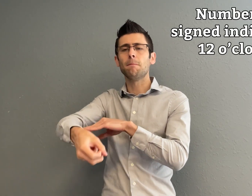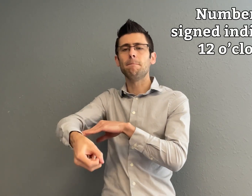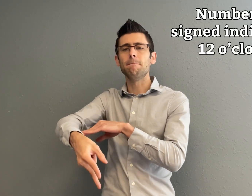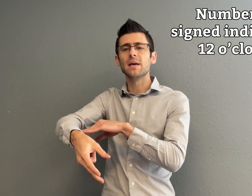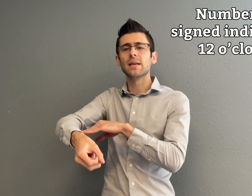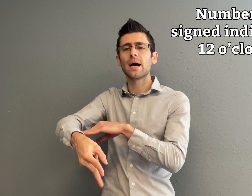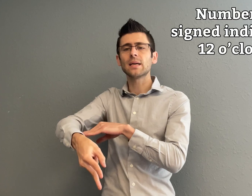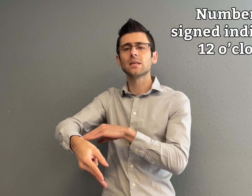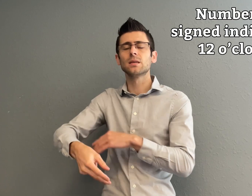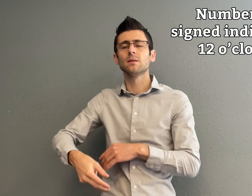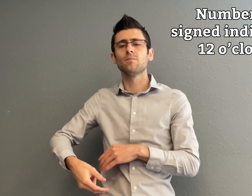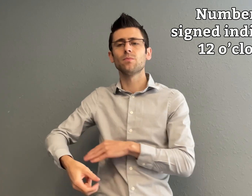midnight,